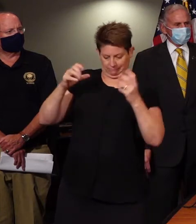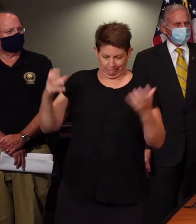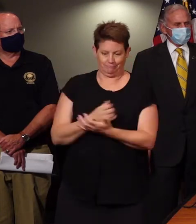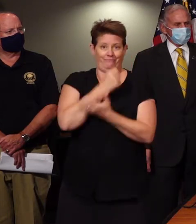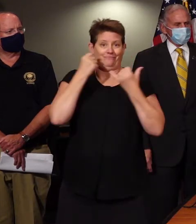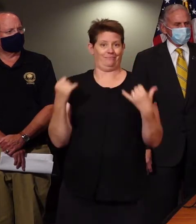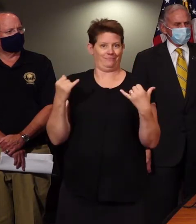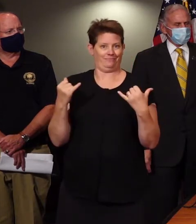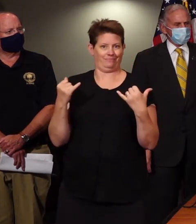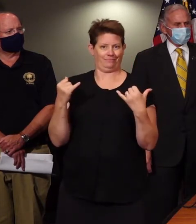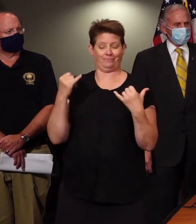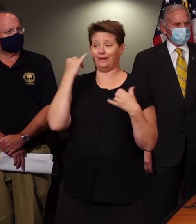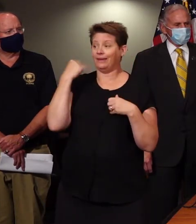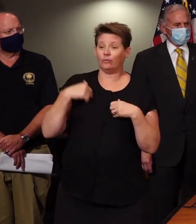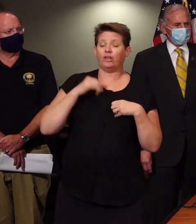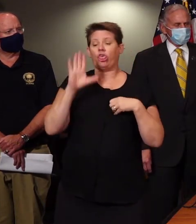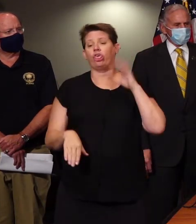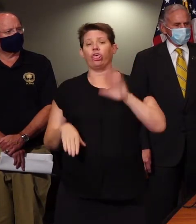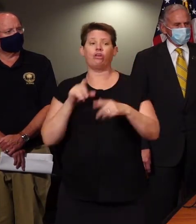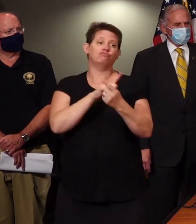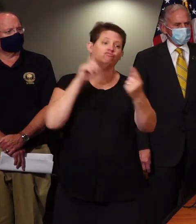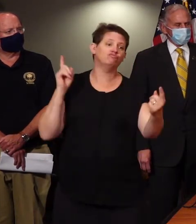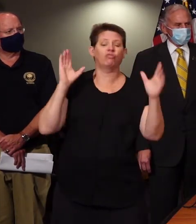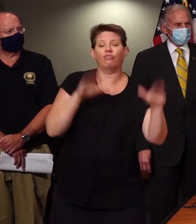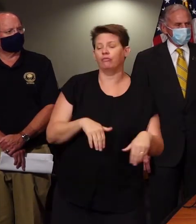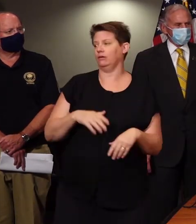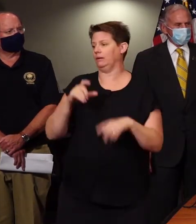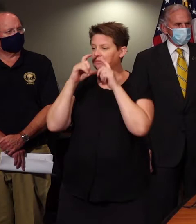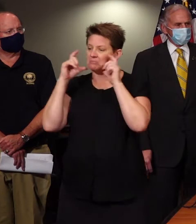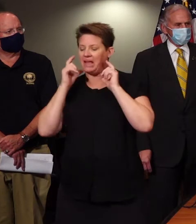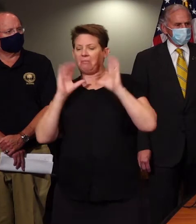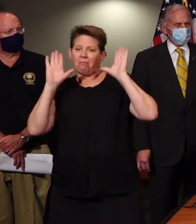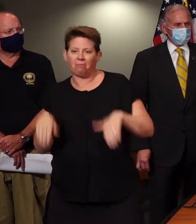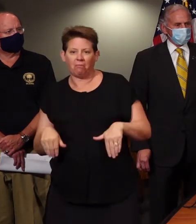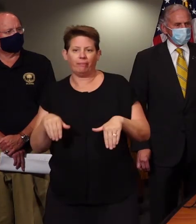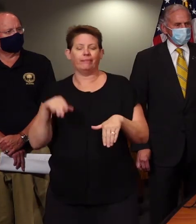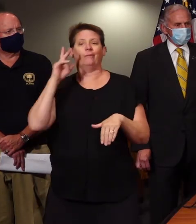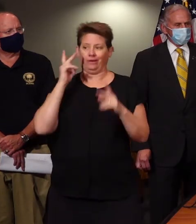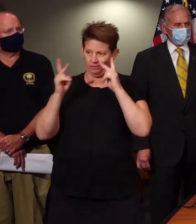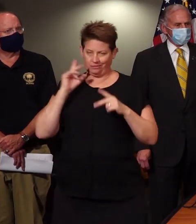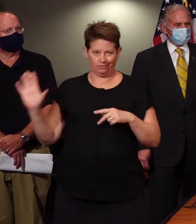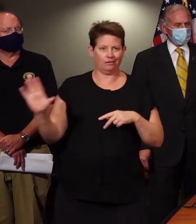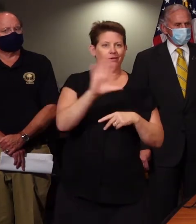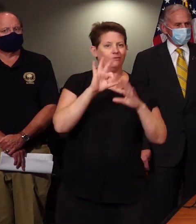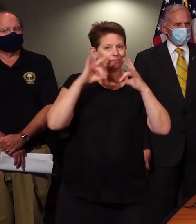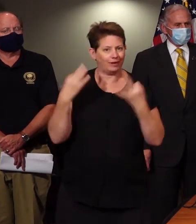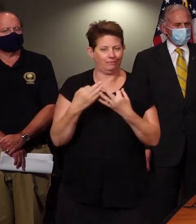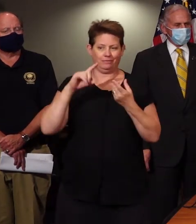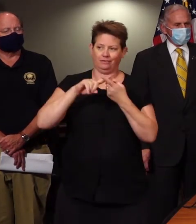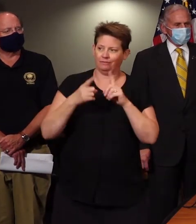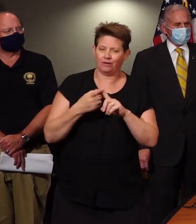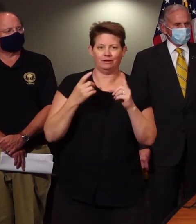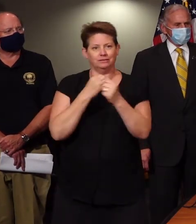wear our masks, then we're going to see more of our friends, our family members, our loved ones who will continue to become